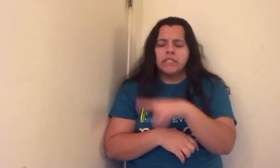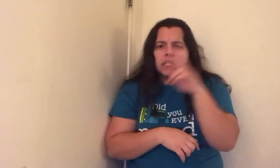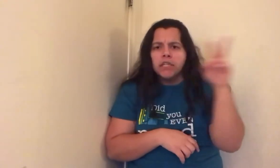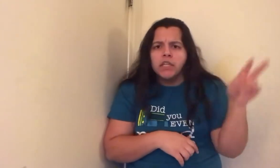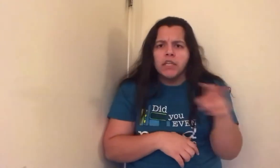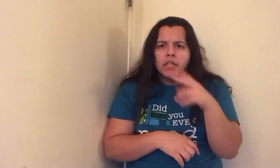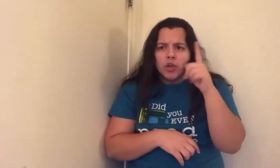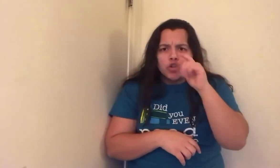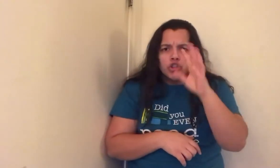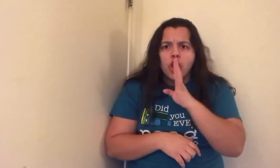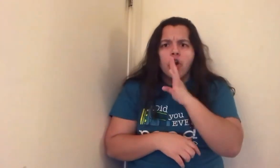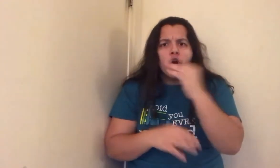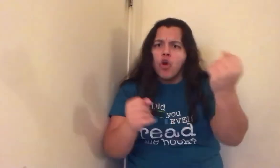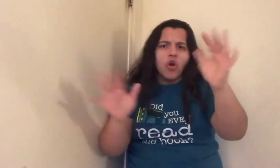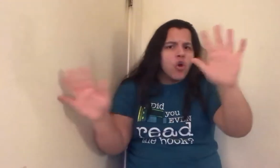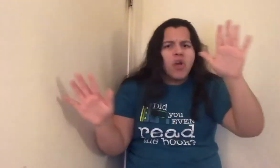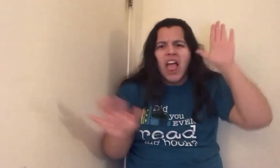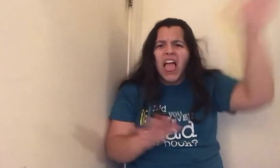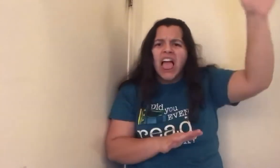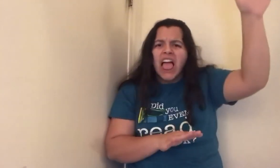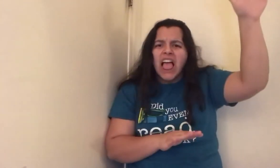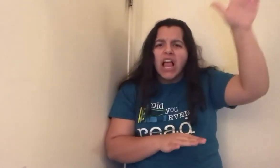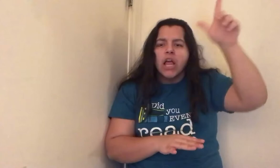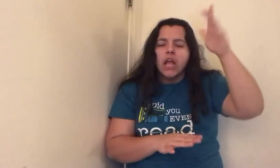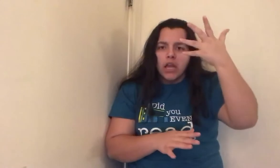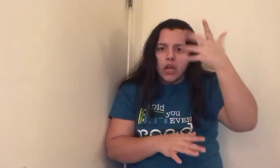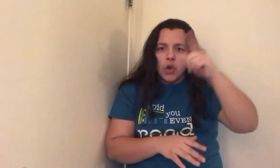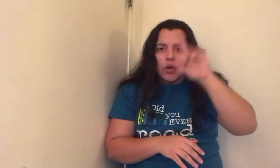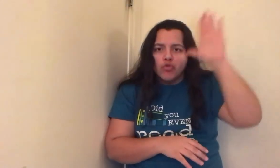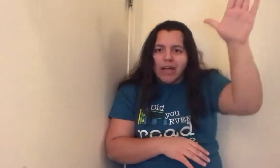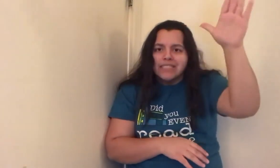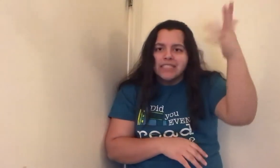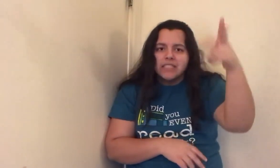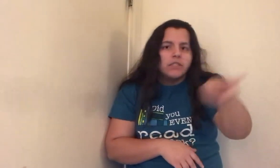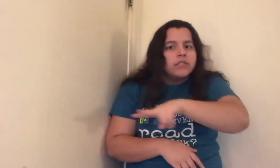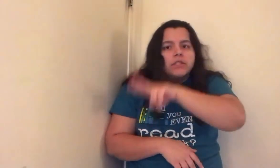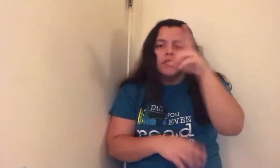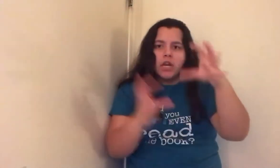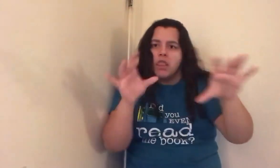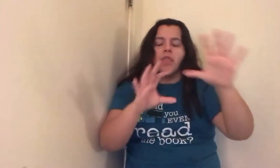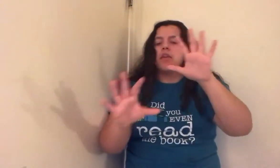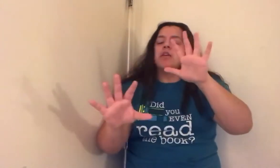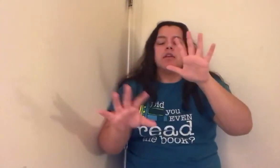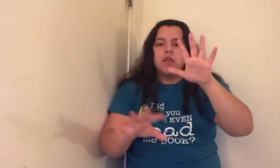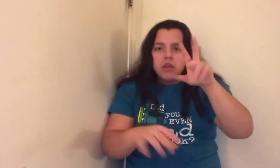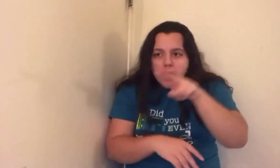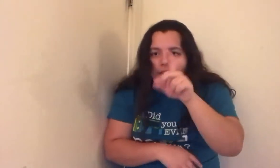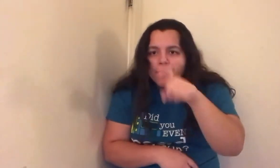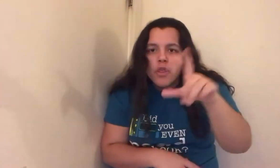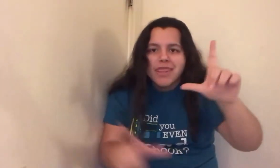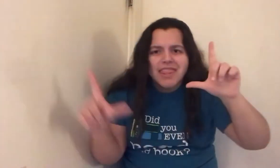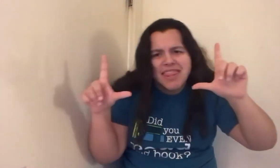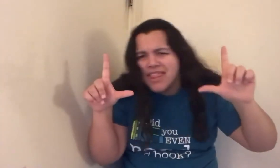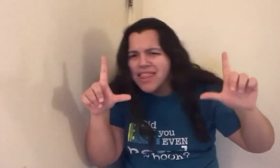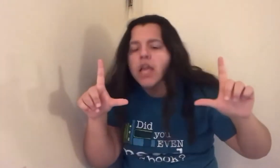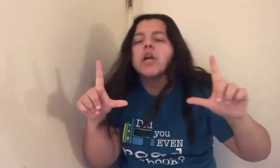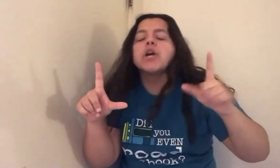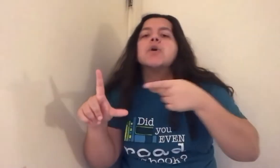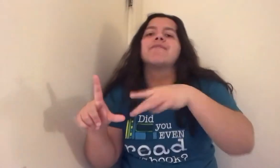talking at the same time, it's hard to keep track. It's important that you raise your hand, give everyone time to figure out who's got their hand up,